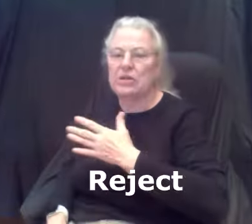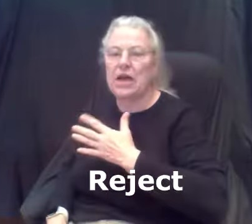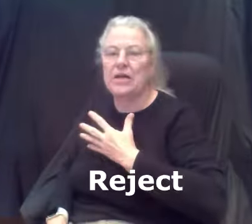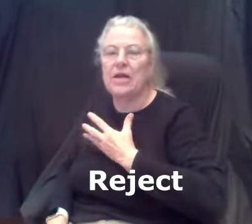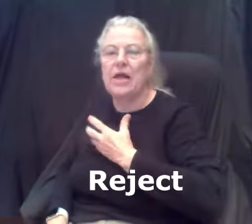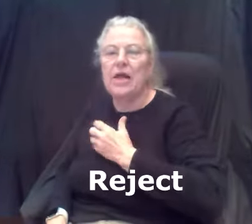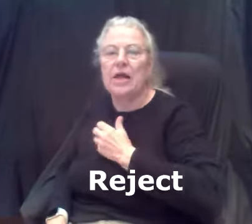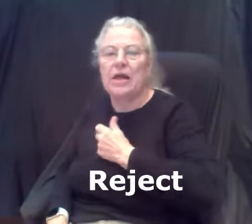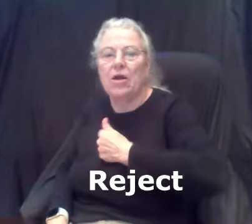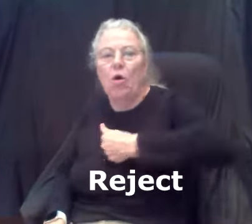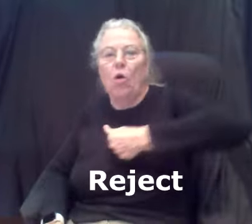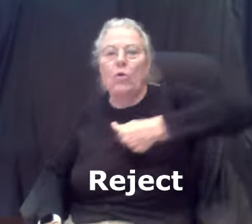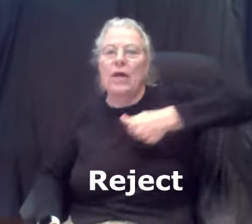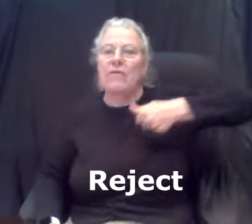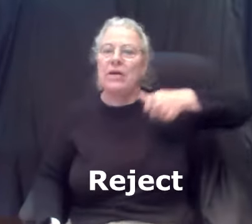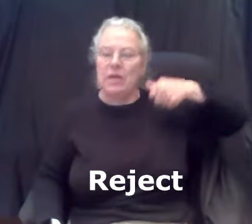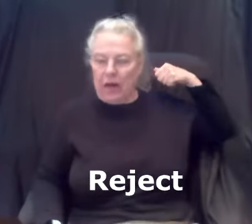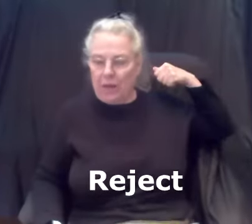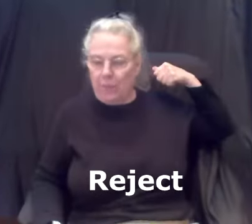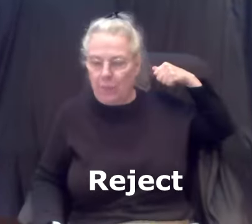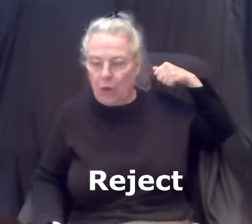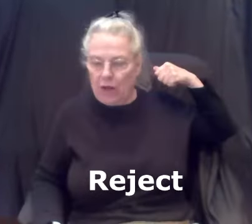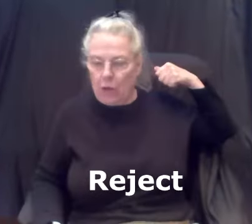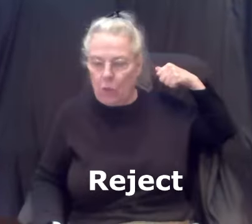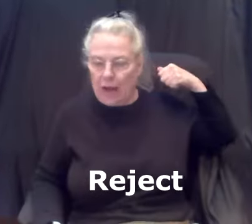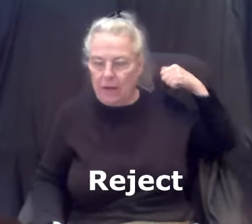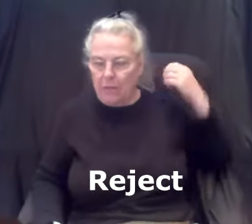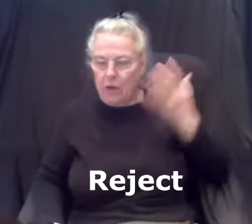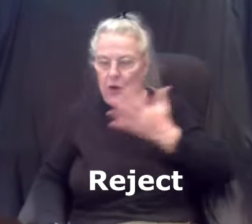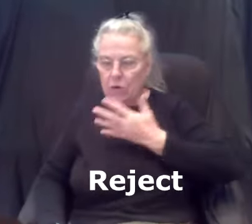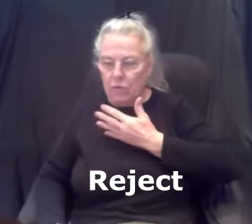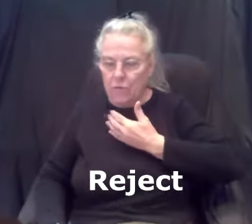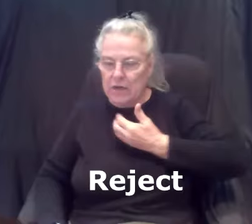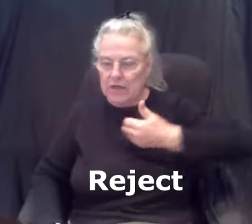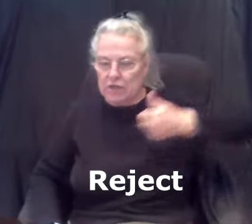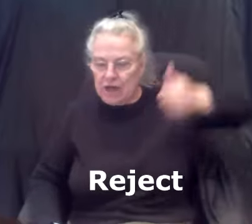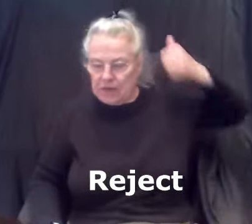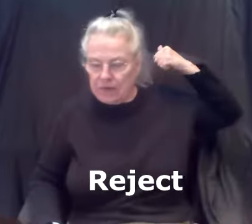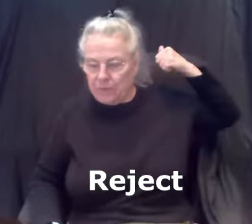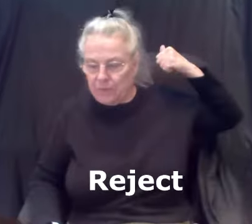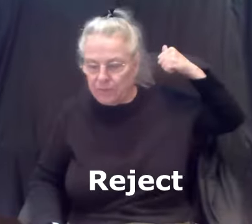Rejected, get a hold of it and pull it away. Rejected.